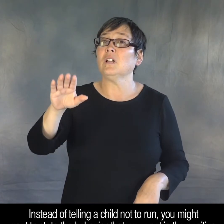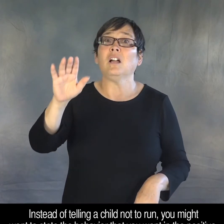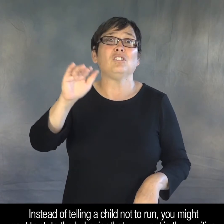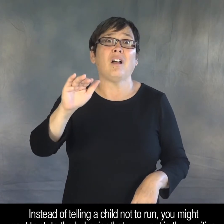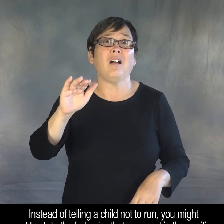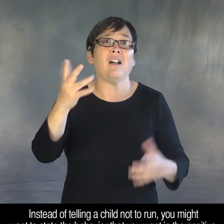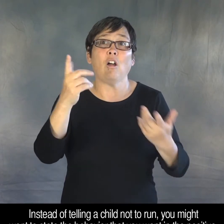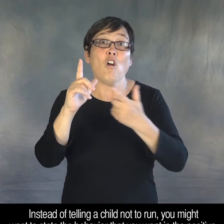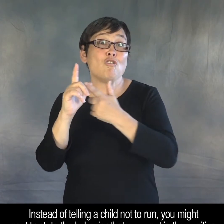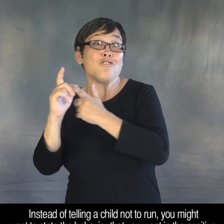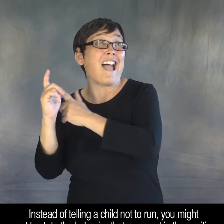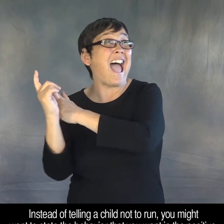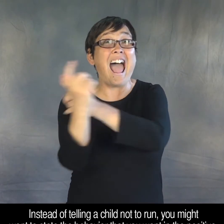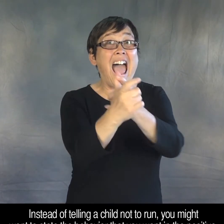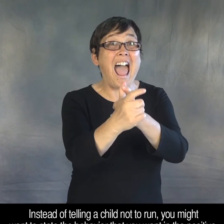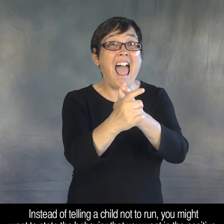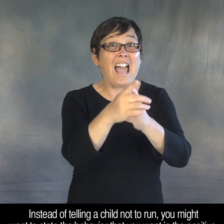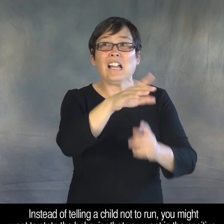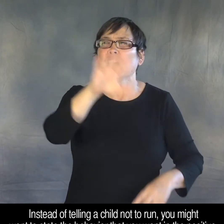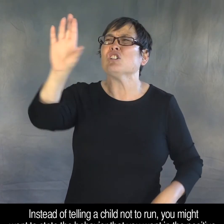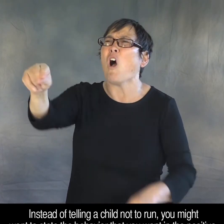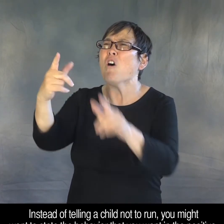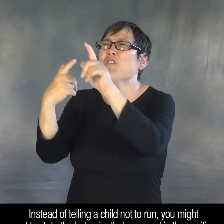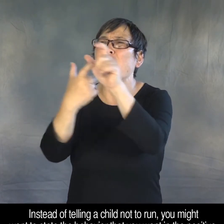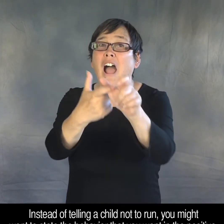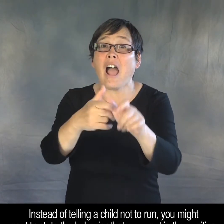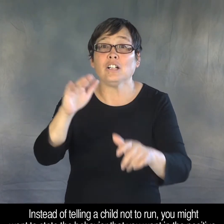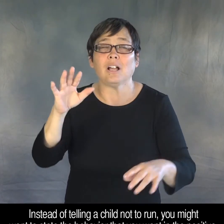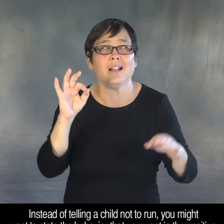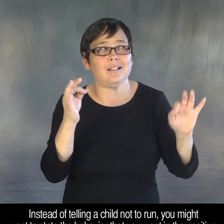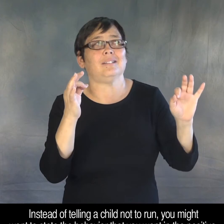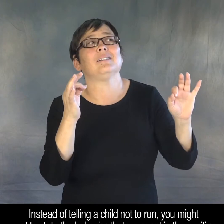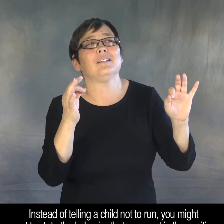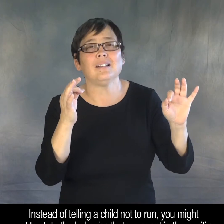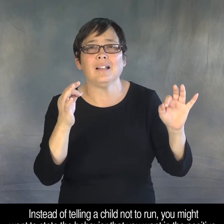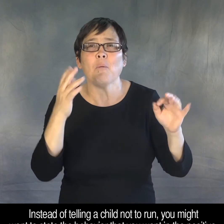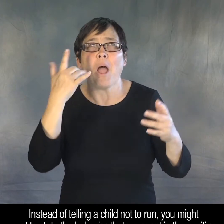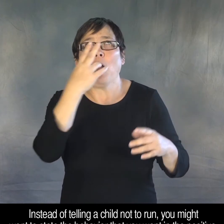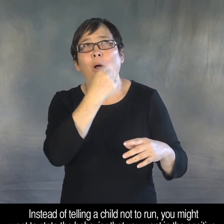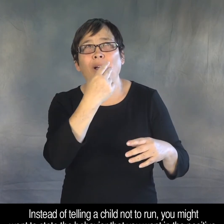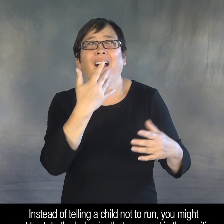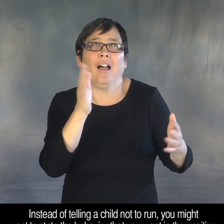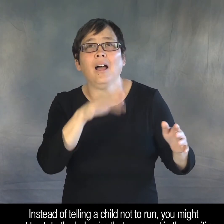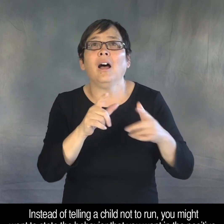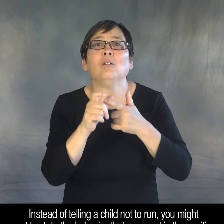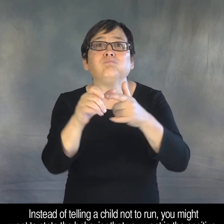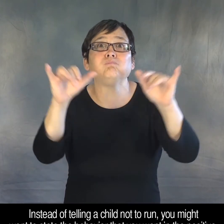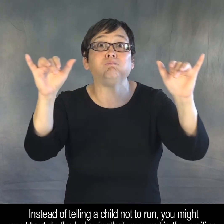Instead of telling a child not to run, you might want to state the behavior that you want in the positive,